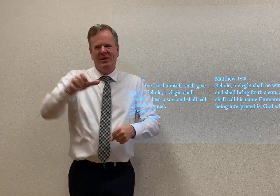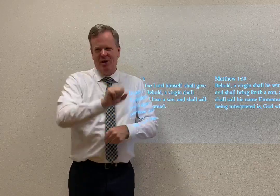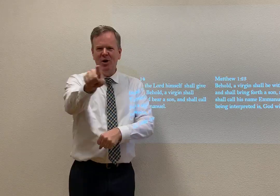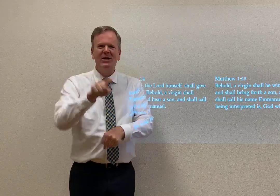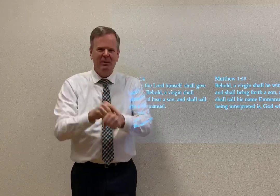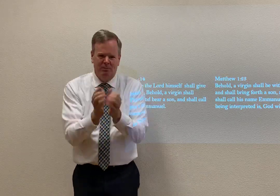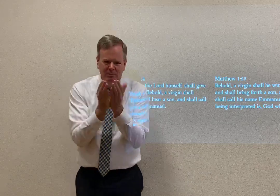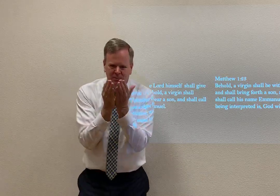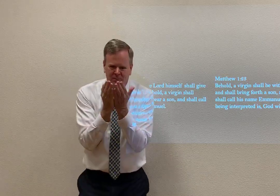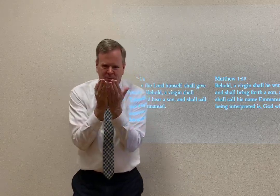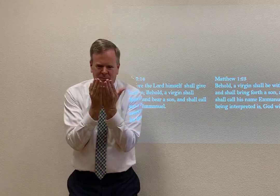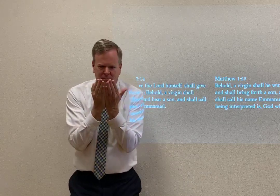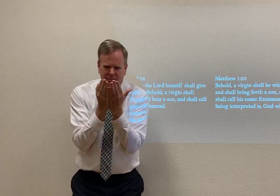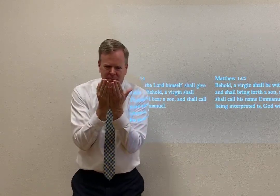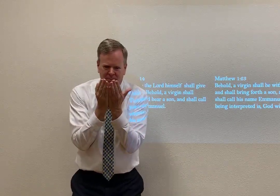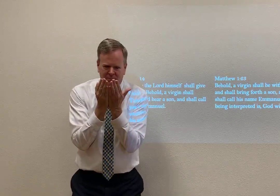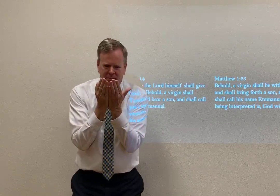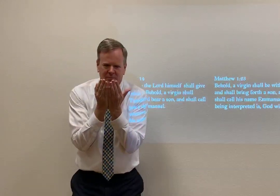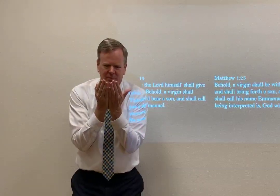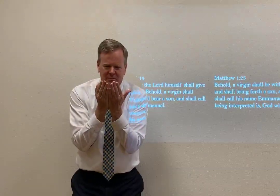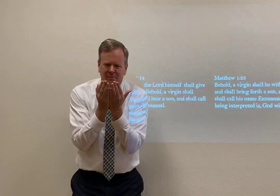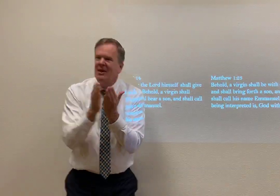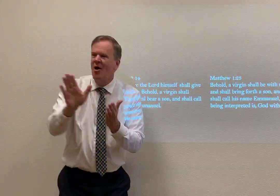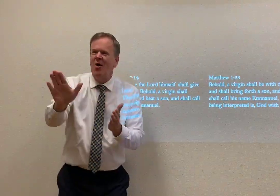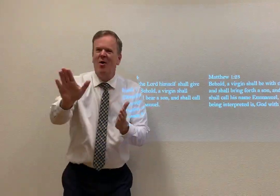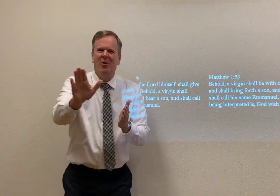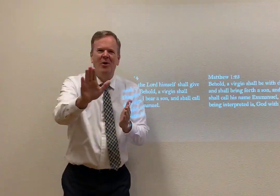if you truly do love the Word of God enough, you will take your time, you will read it, you will get it.